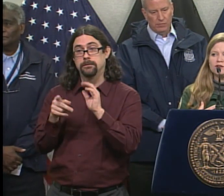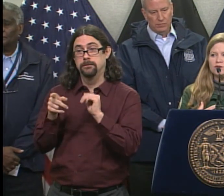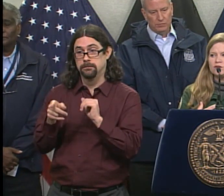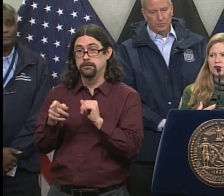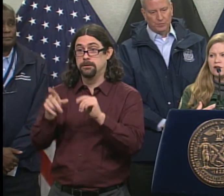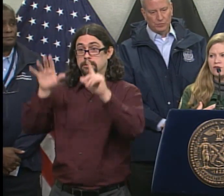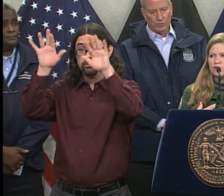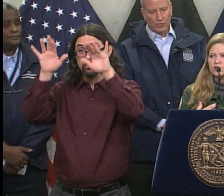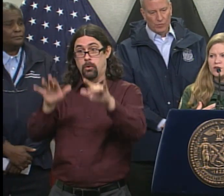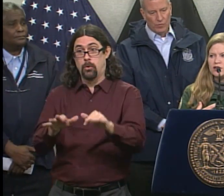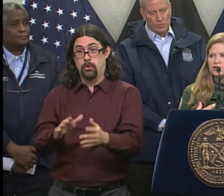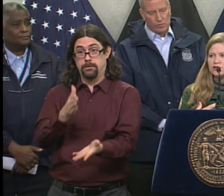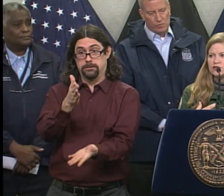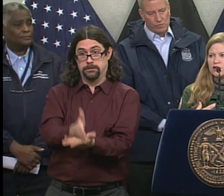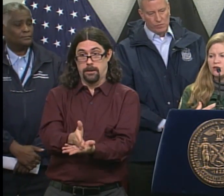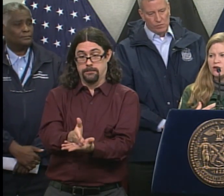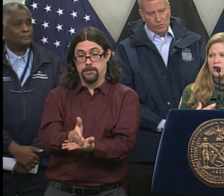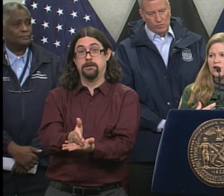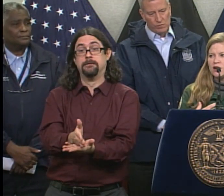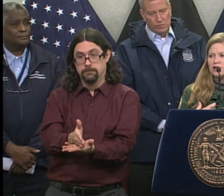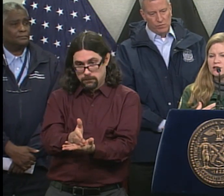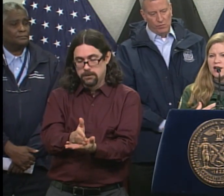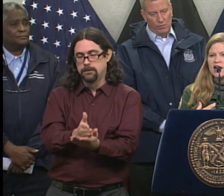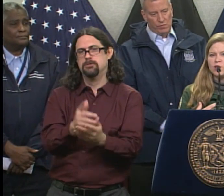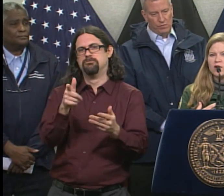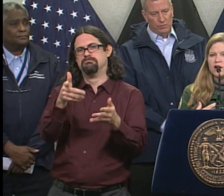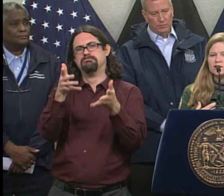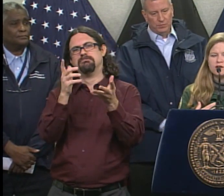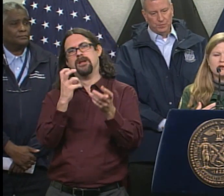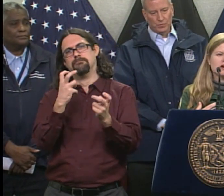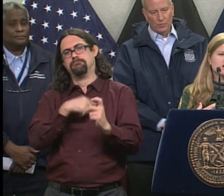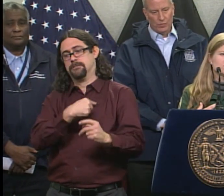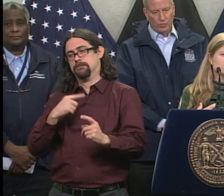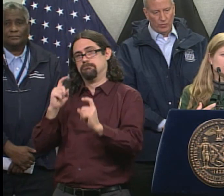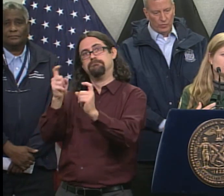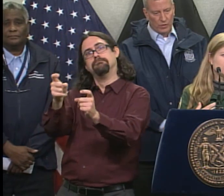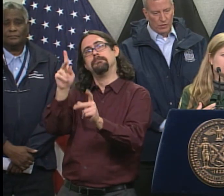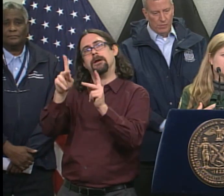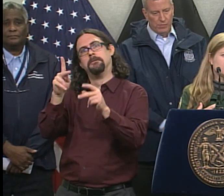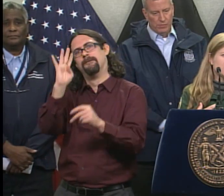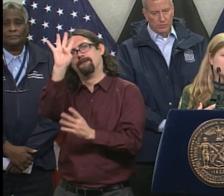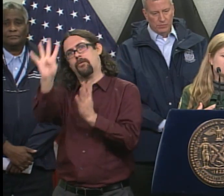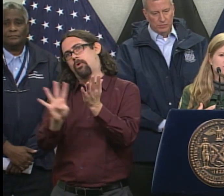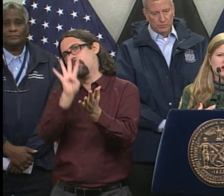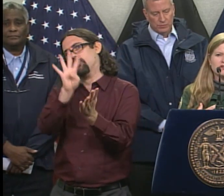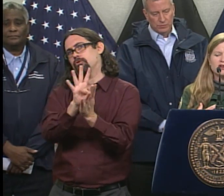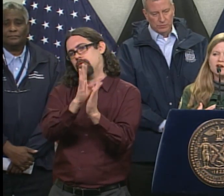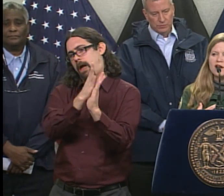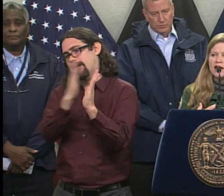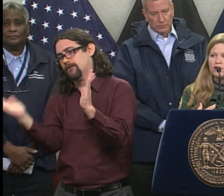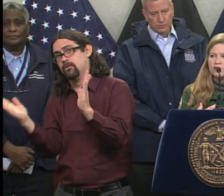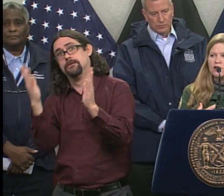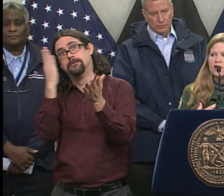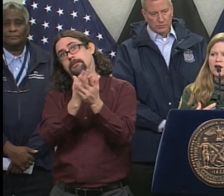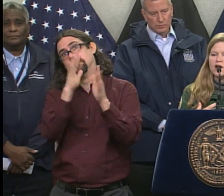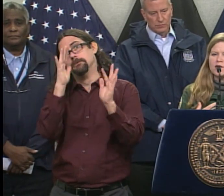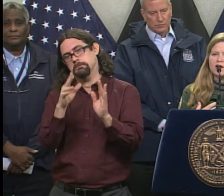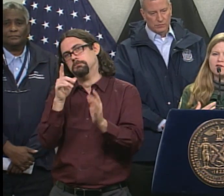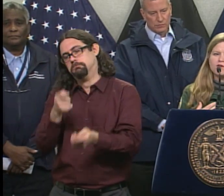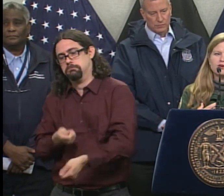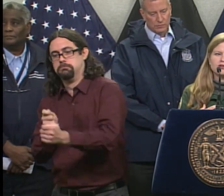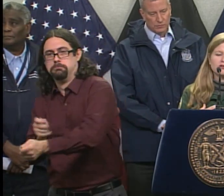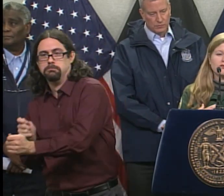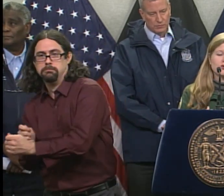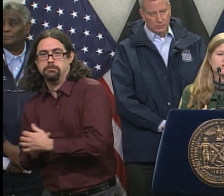currently using our enforcement agents, though, to help us around our salt domes and manage the traffic in and out. And